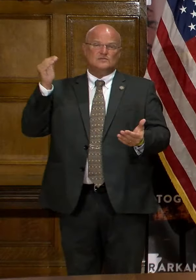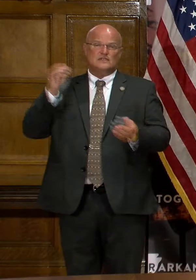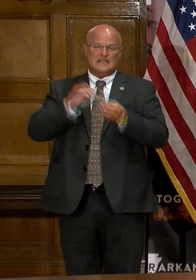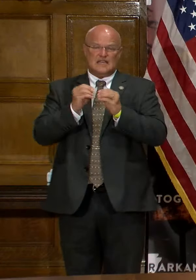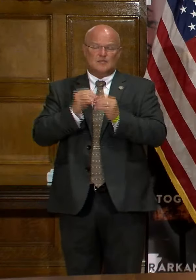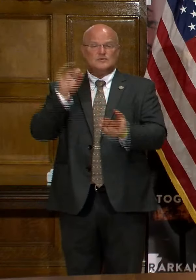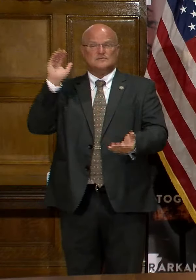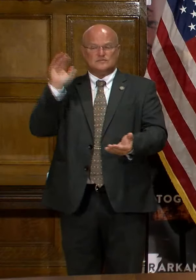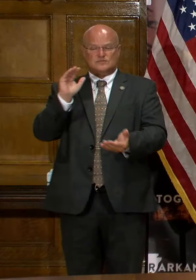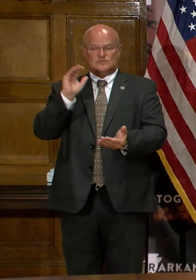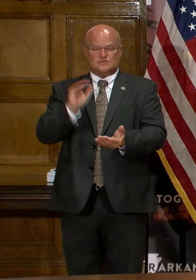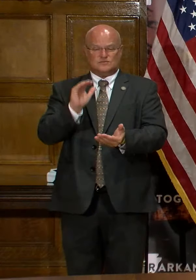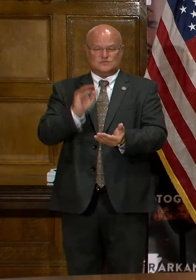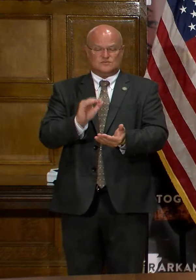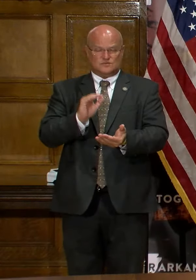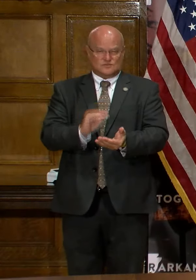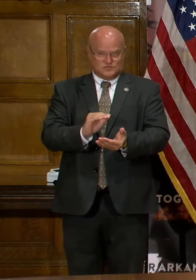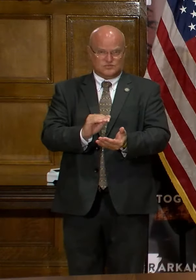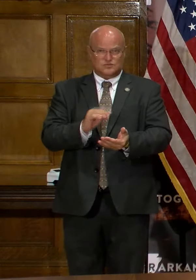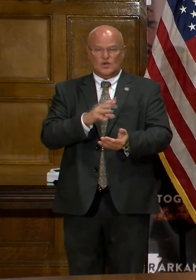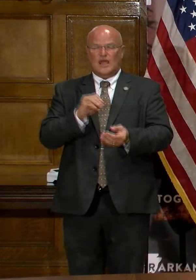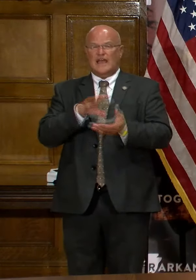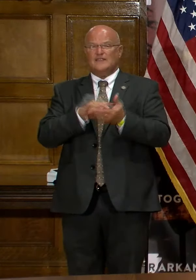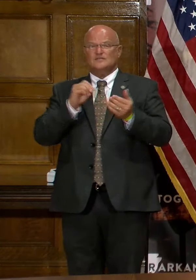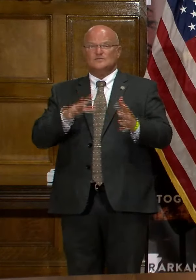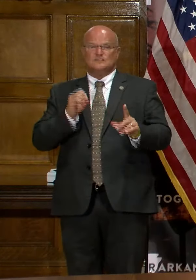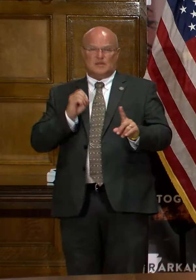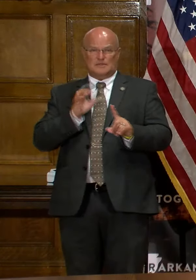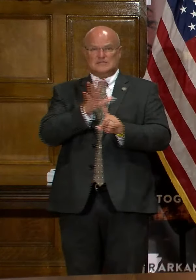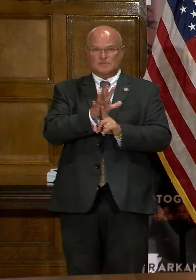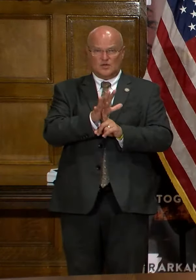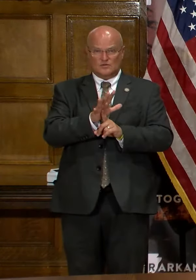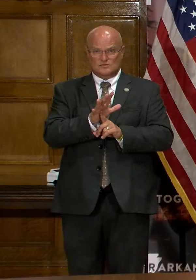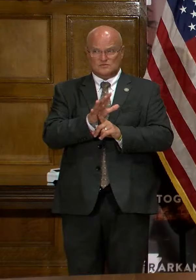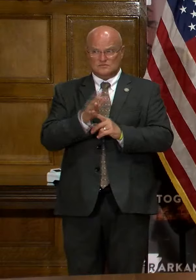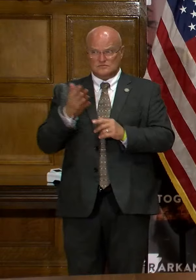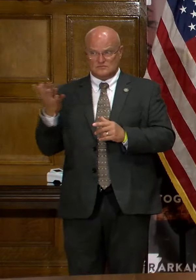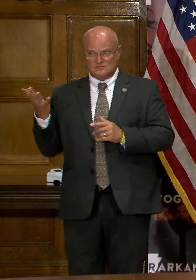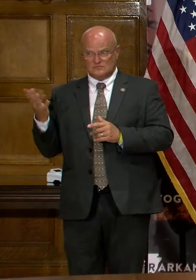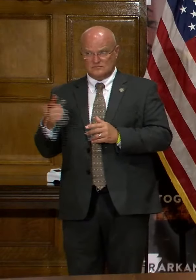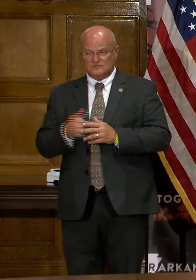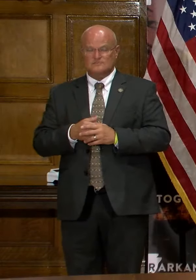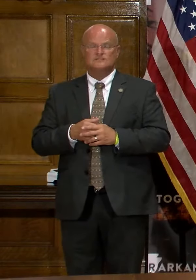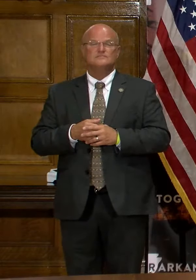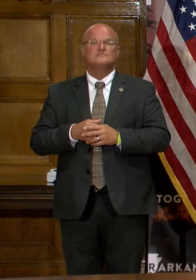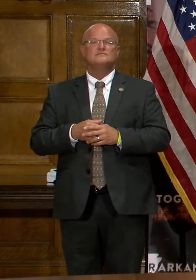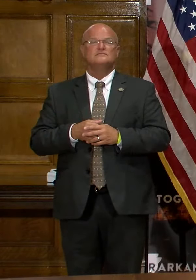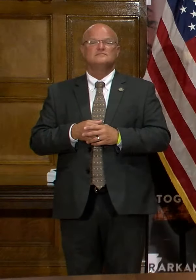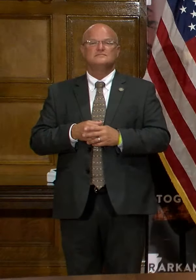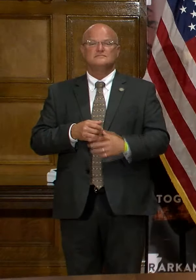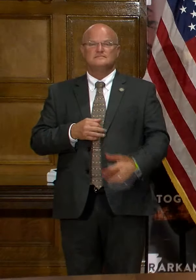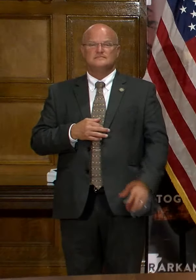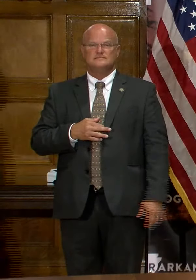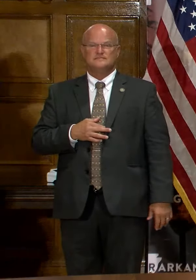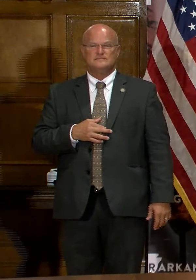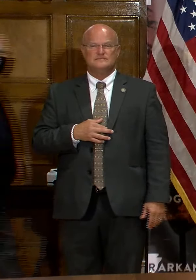the number of students or those that might be exposed. Dr. Romero, please.